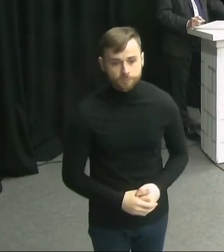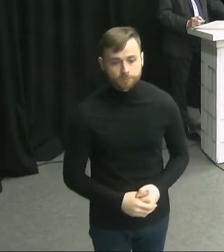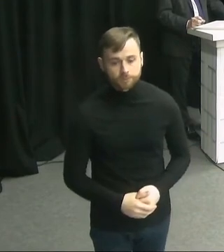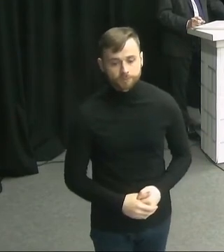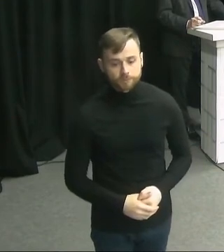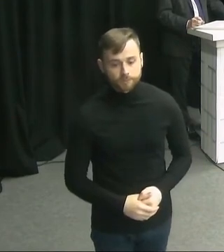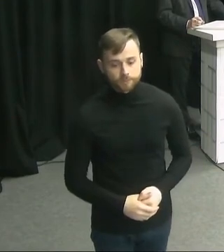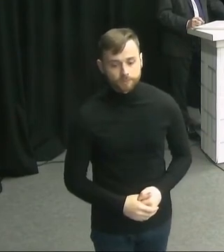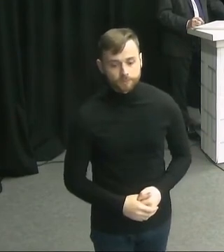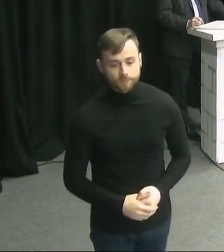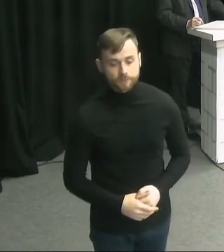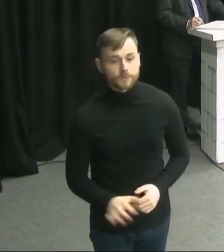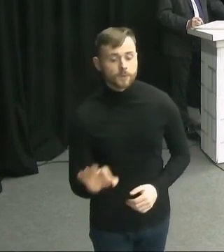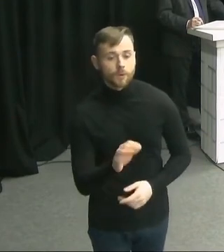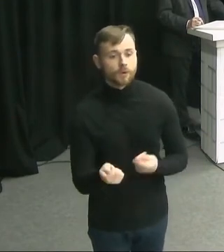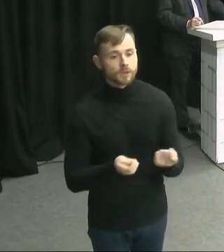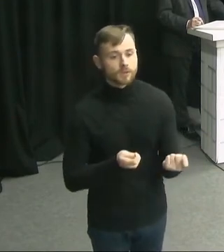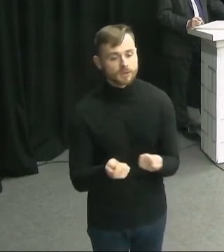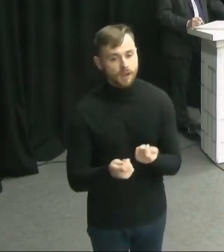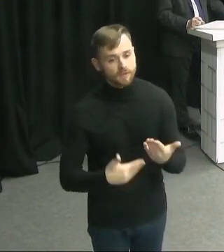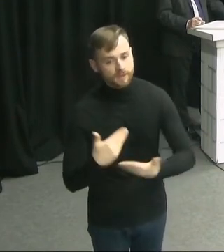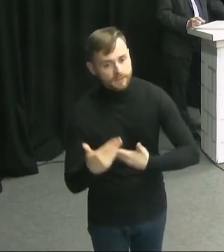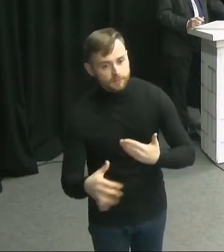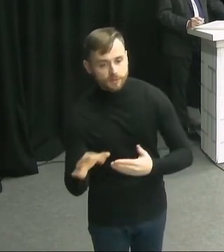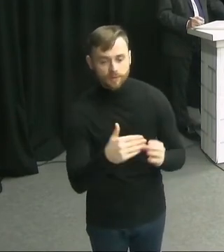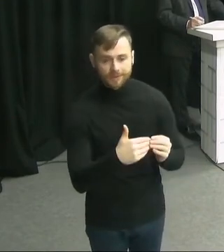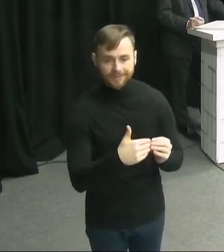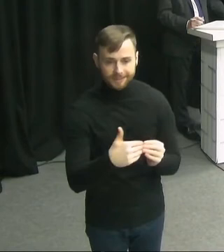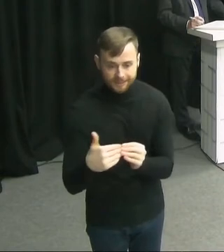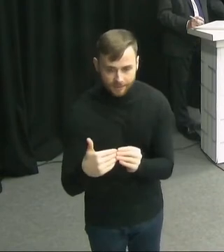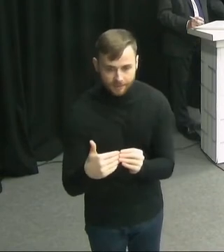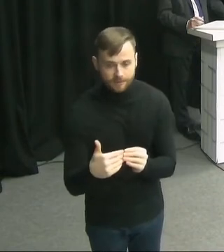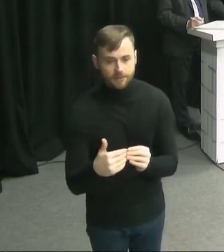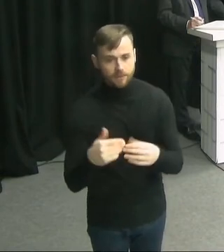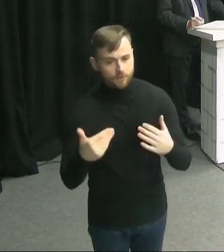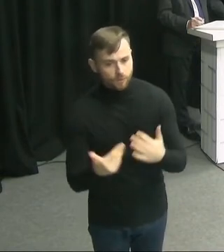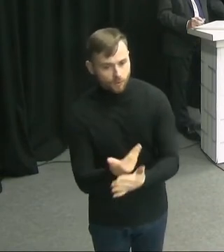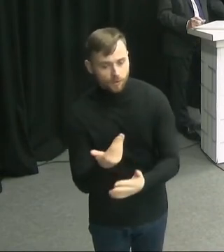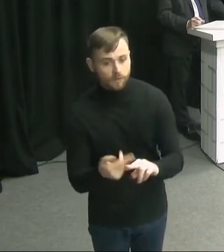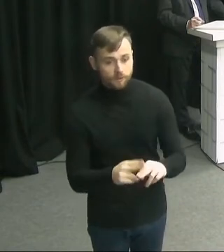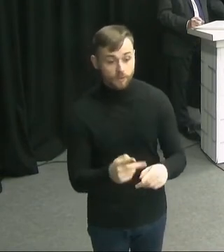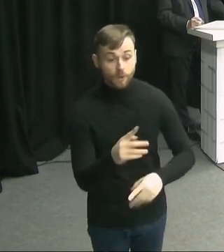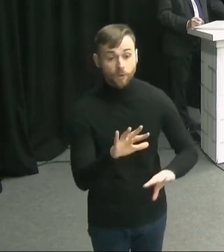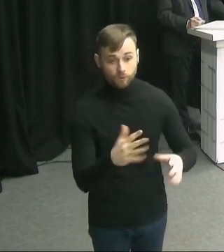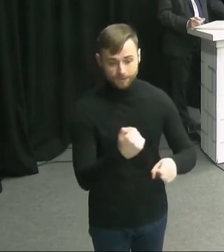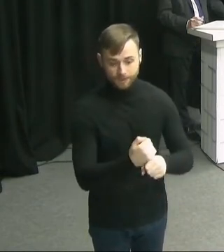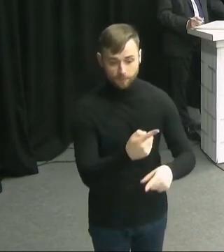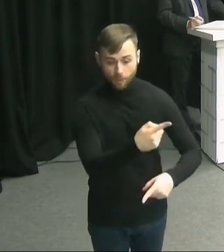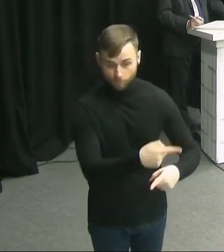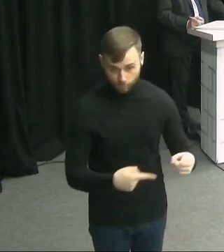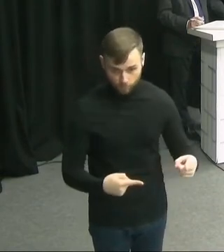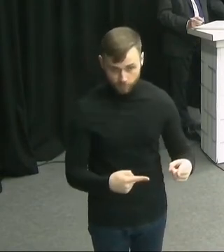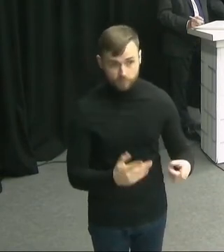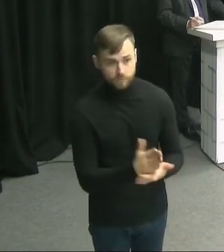I signed to will be achieved, so half of the commitments. But then, given the context,